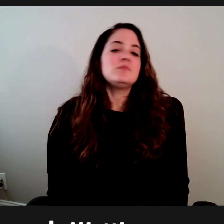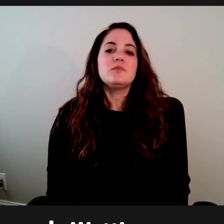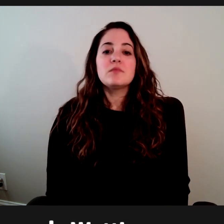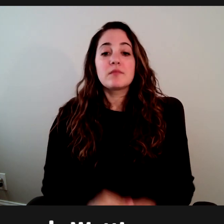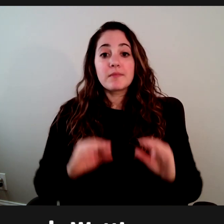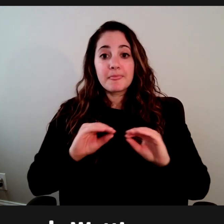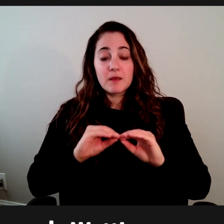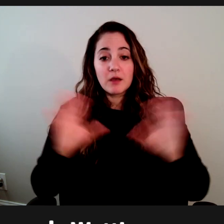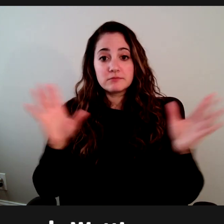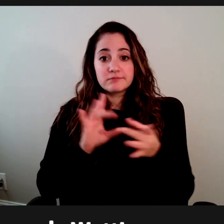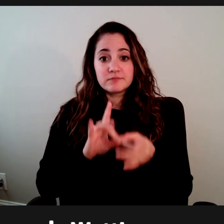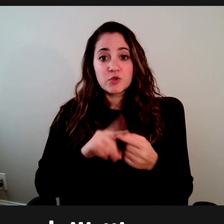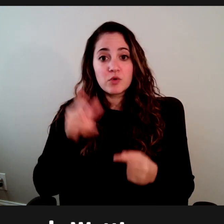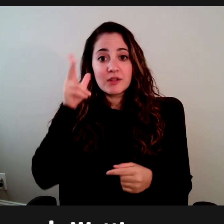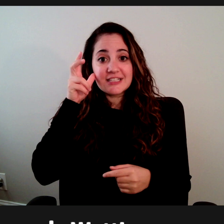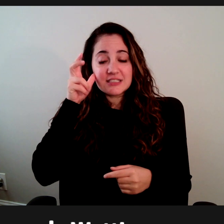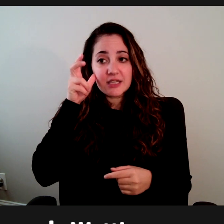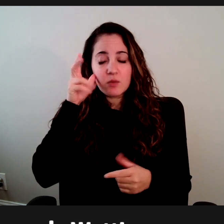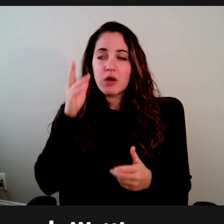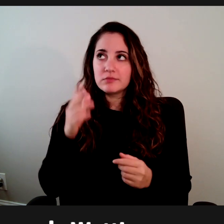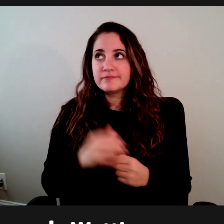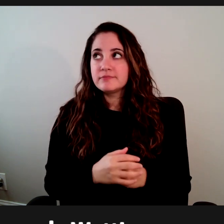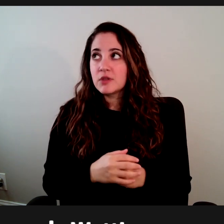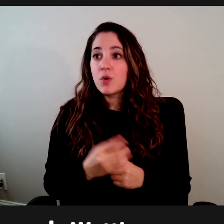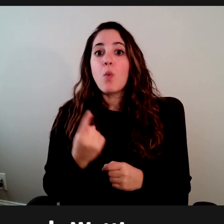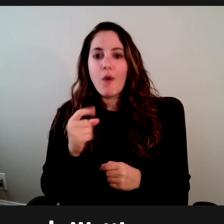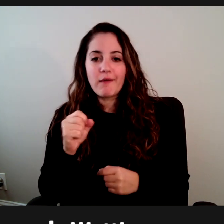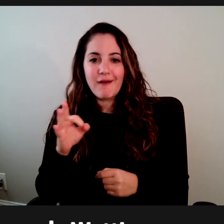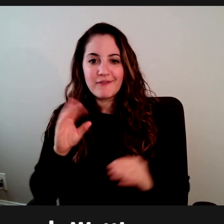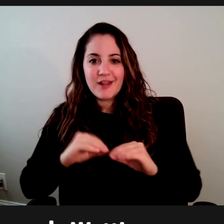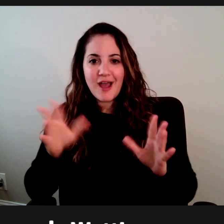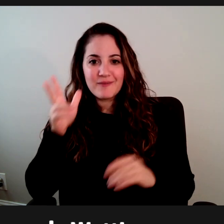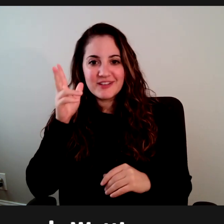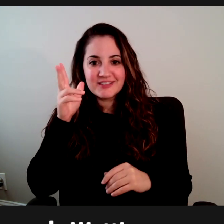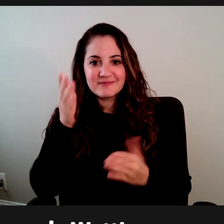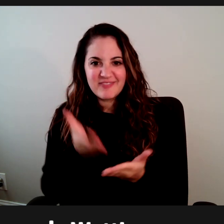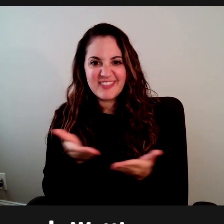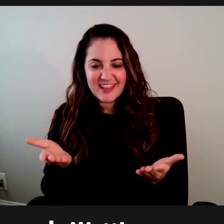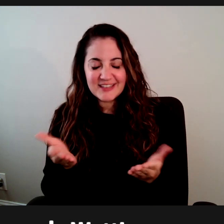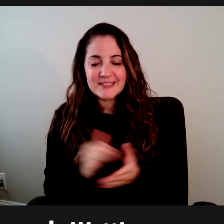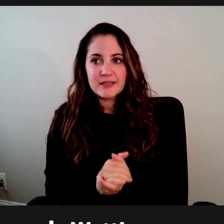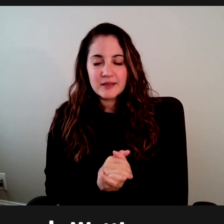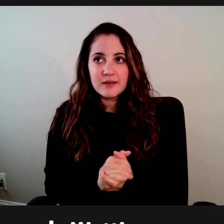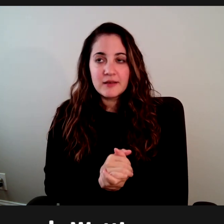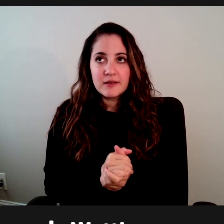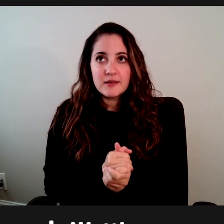think the obvious thing about listening is one of the obvious things. Maybe I shouldn't even say that. I don't know what people are